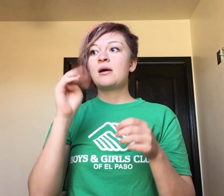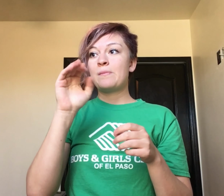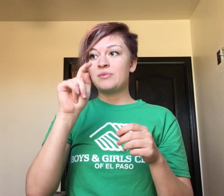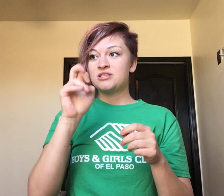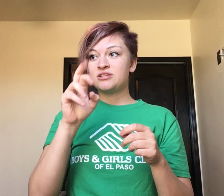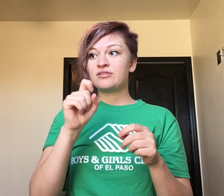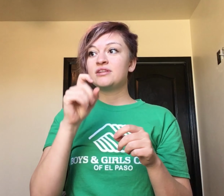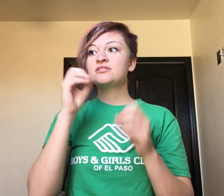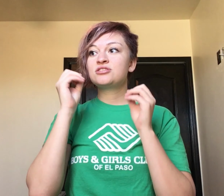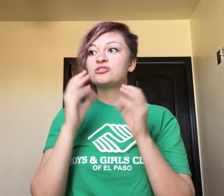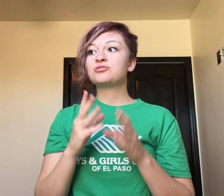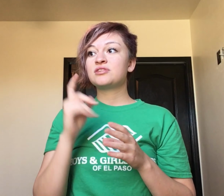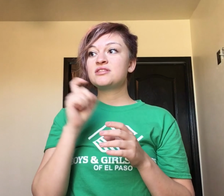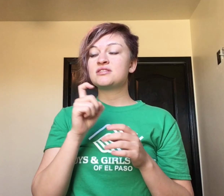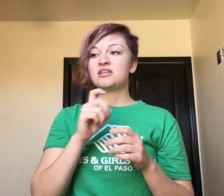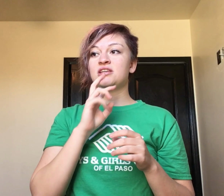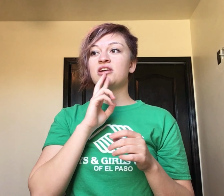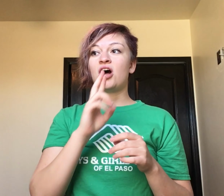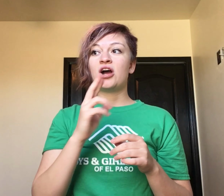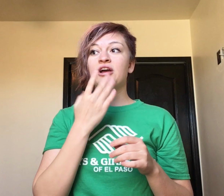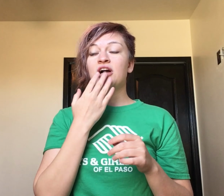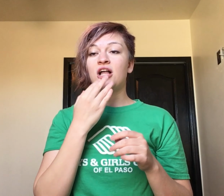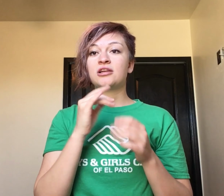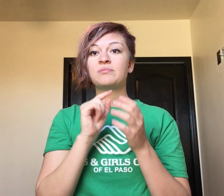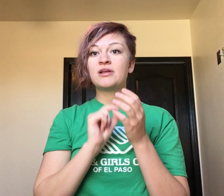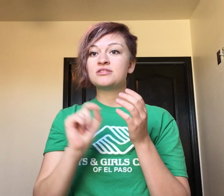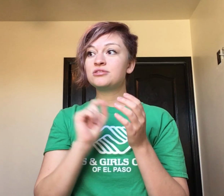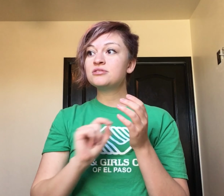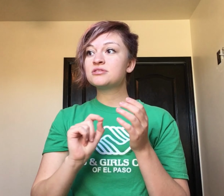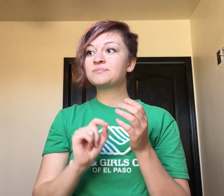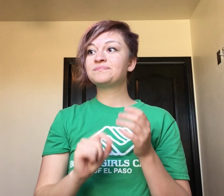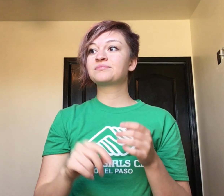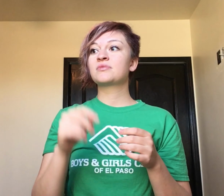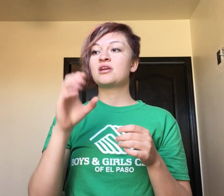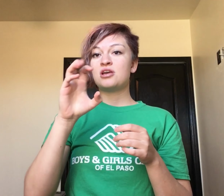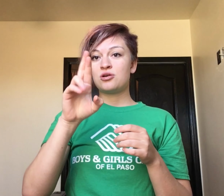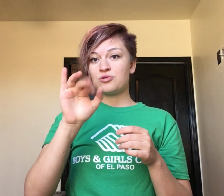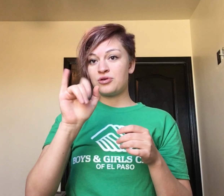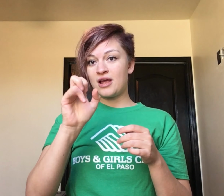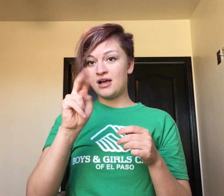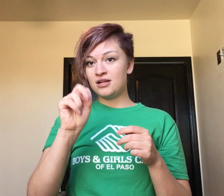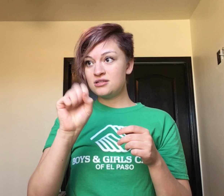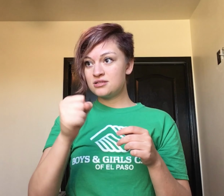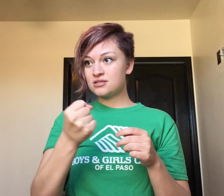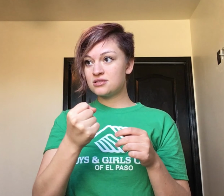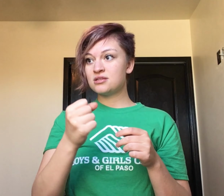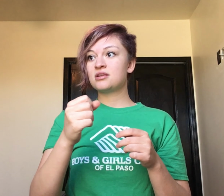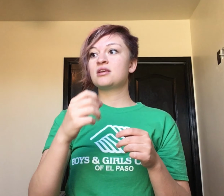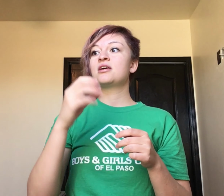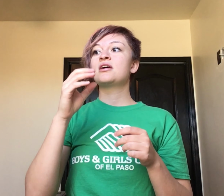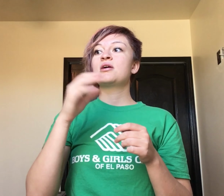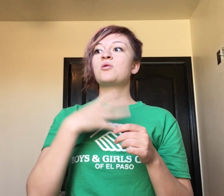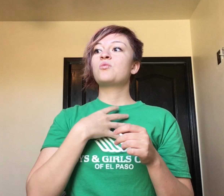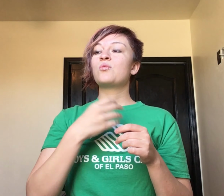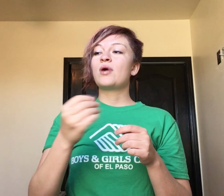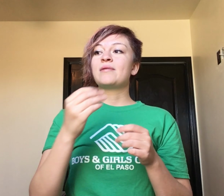Material students need are colored pencils, crayons, white